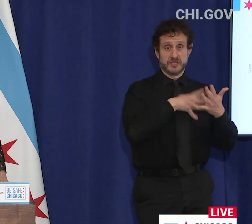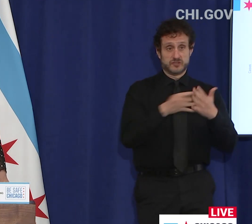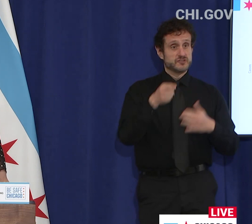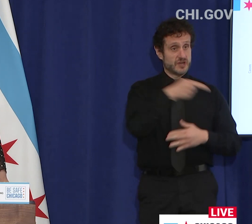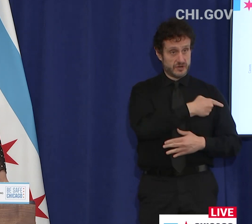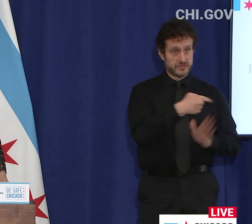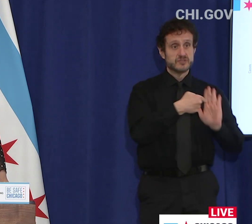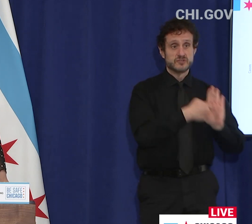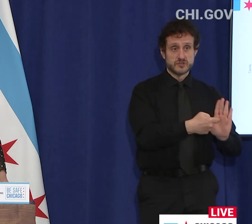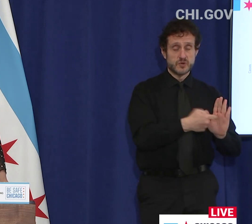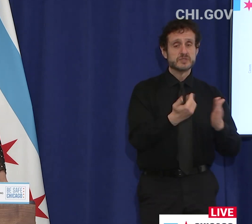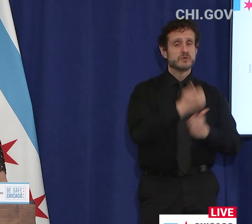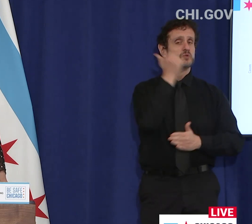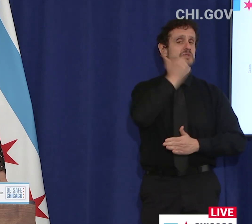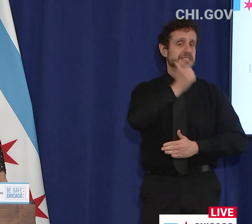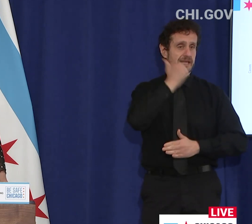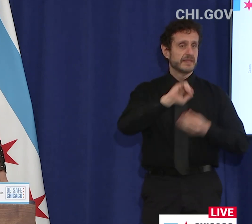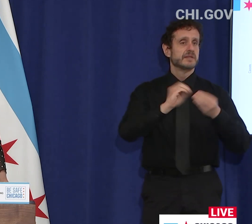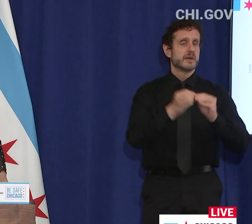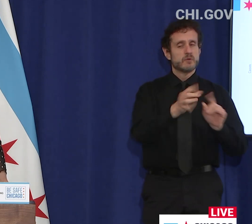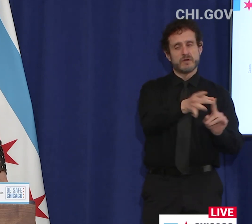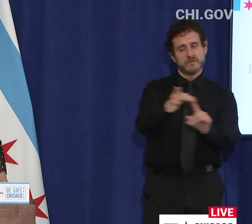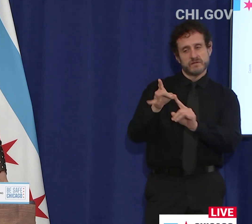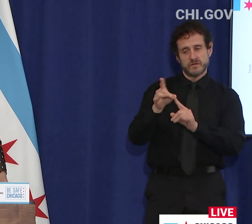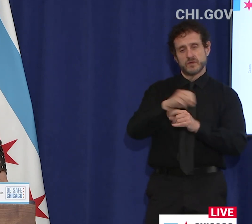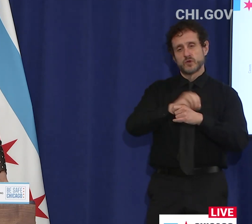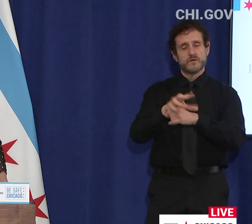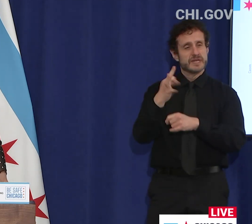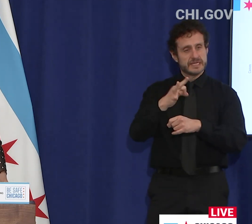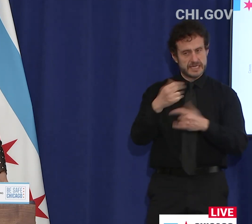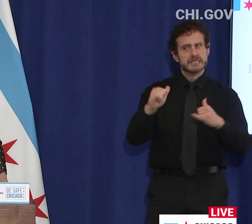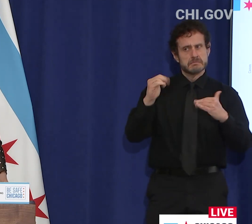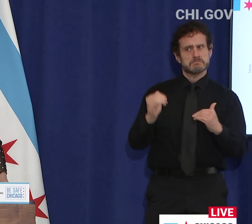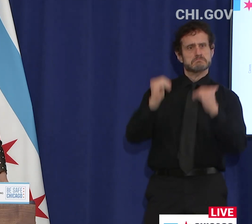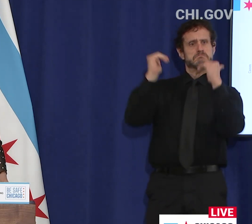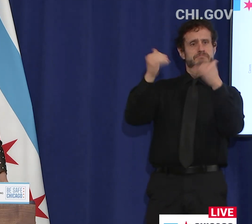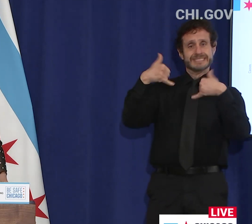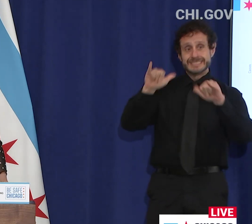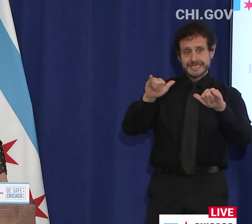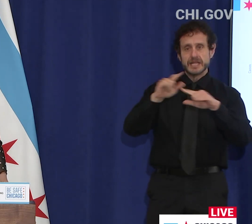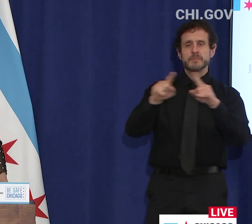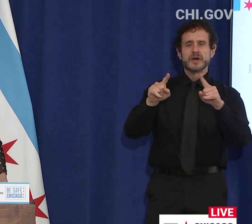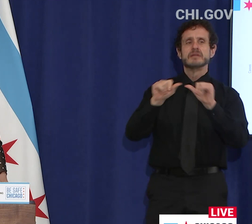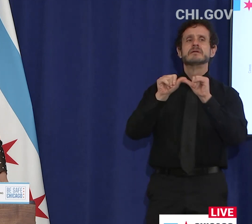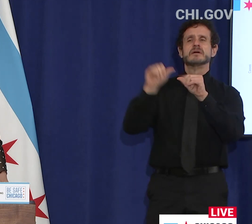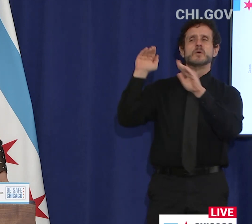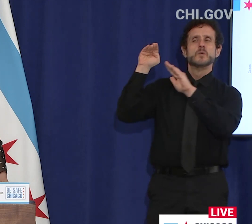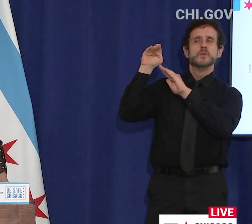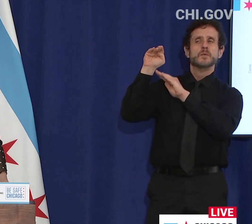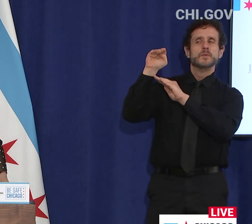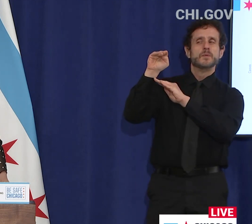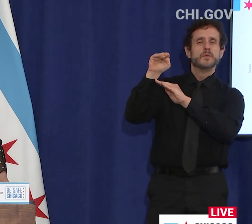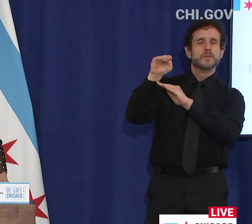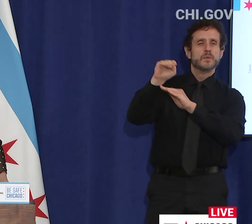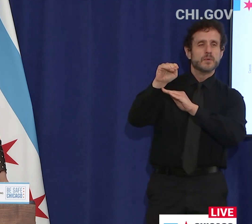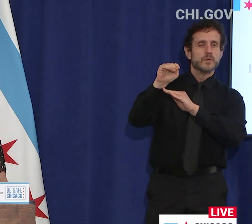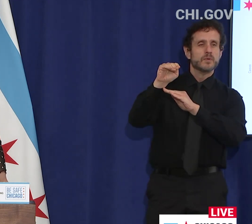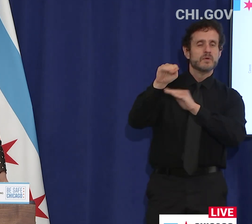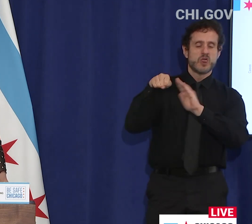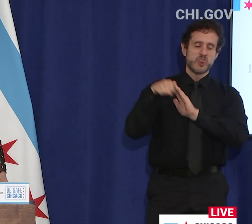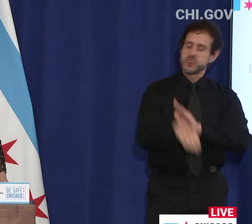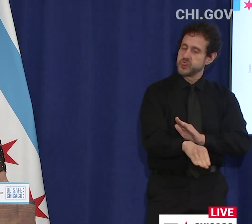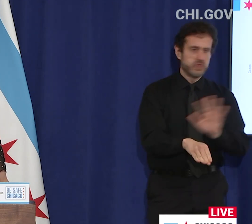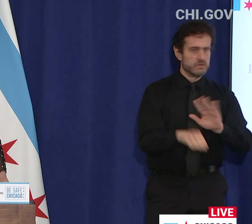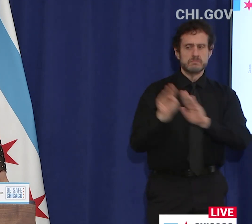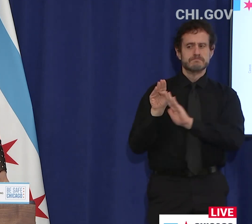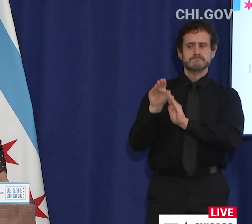new daily COVID-19 cases are still high, but they are continuing to decrease. So it's flattened a